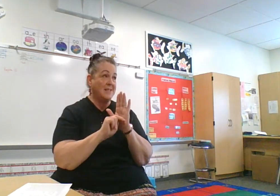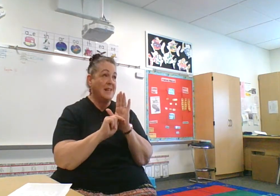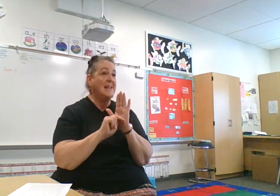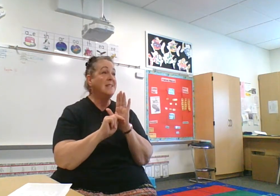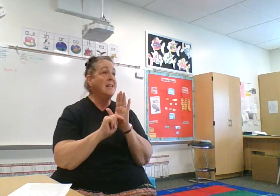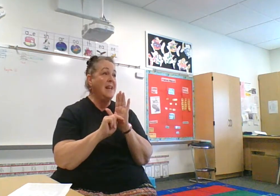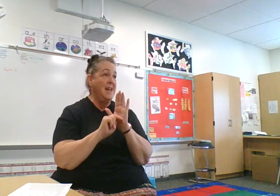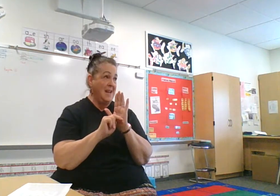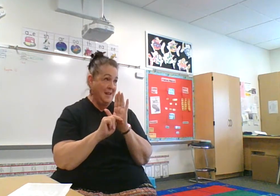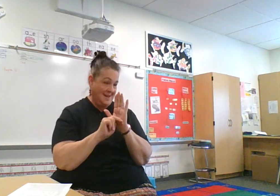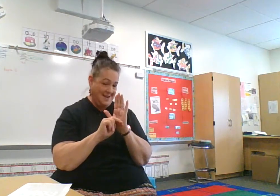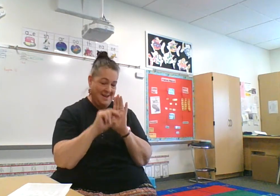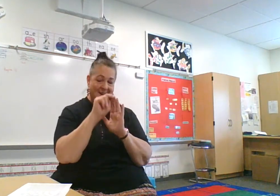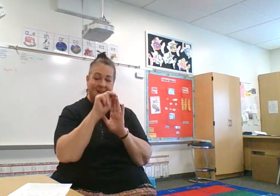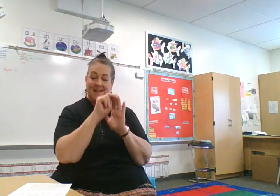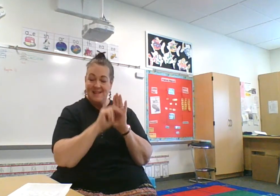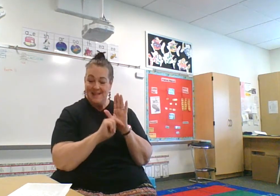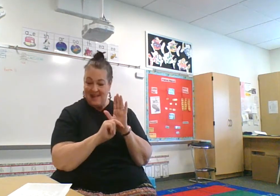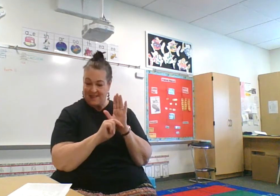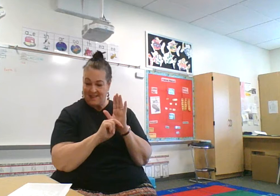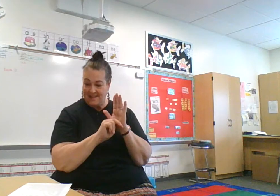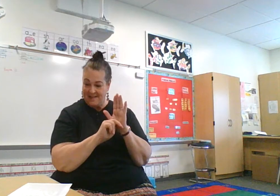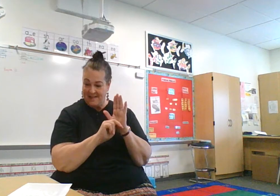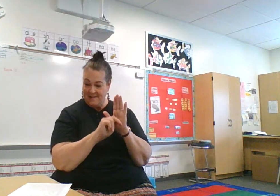that's the N. Ness.